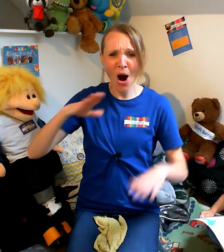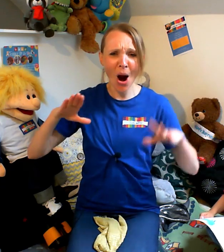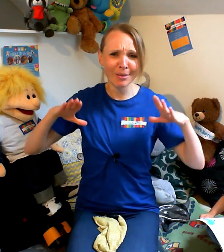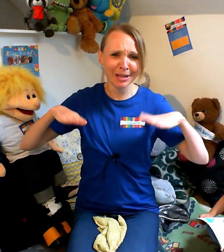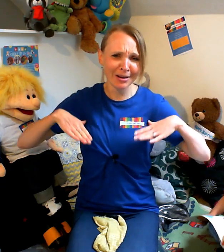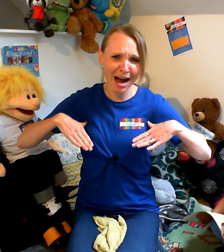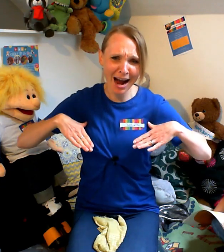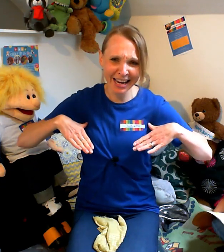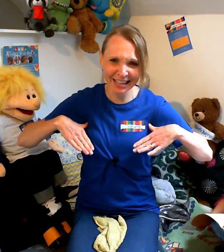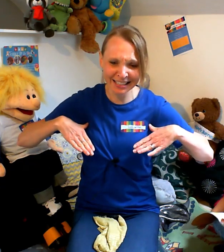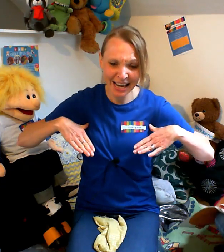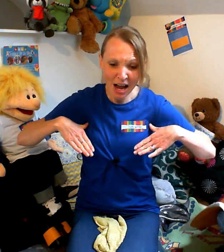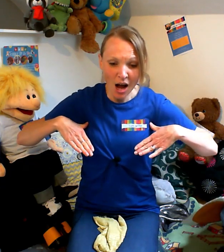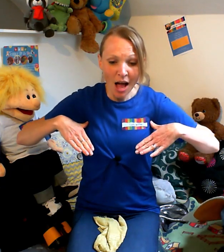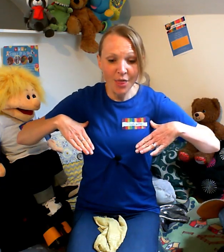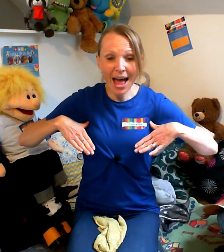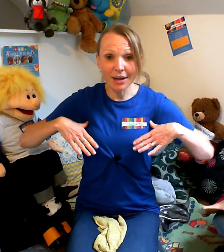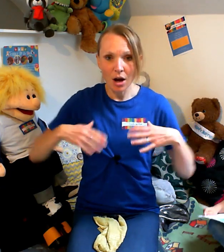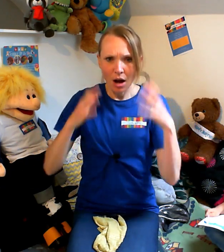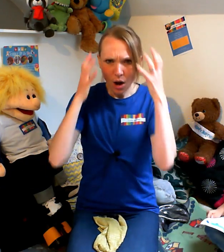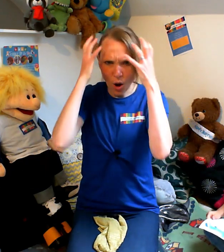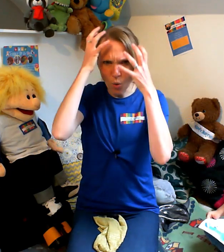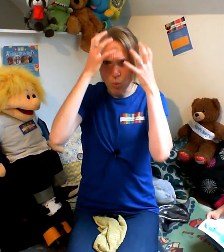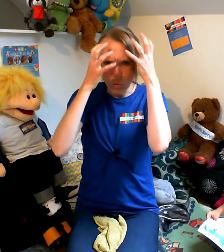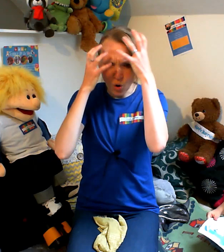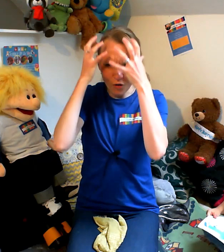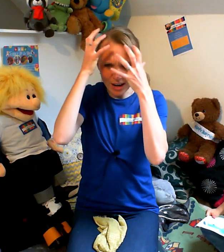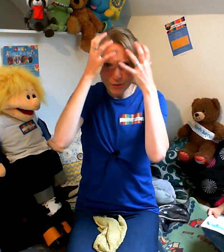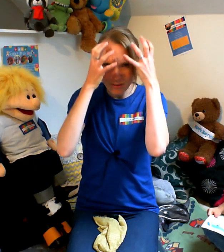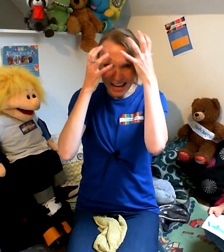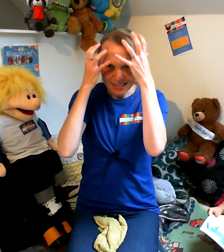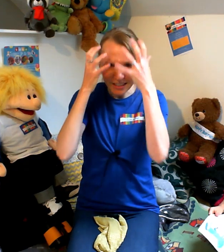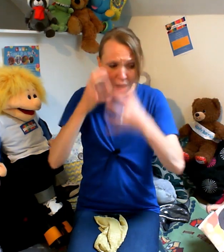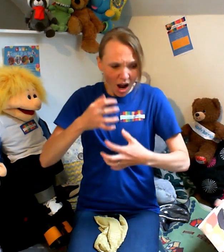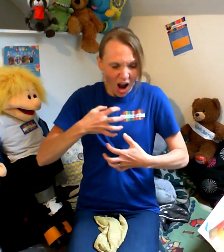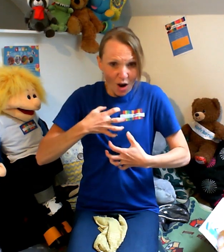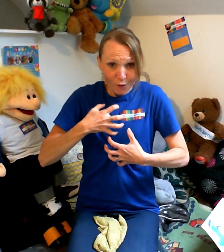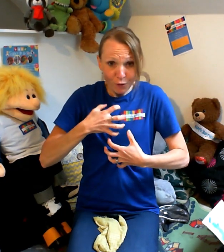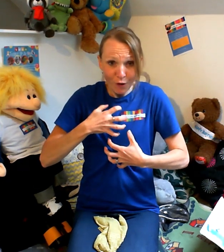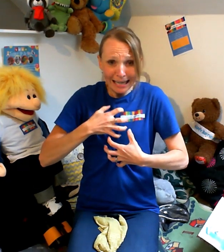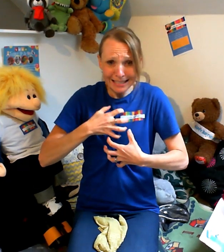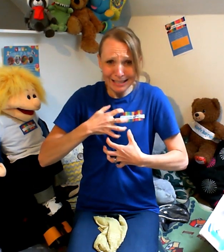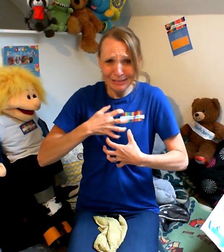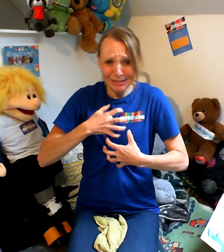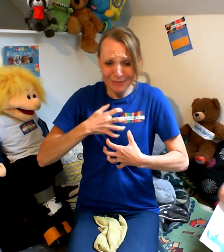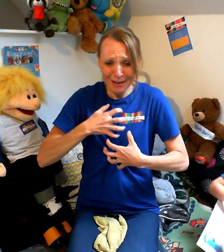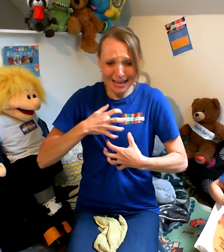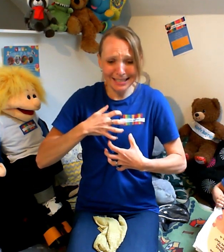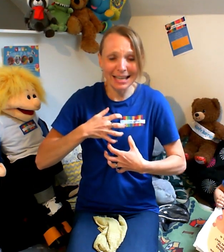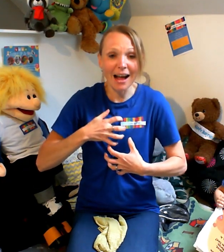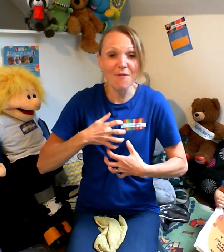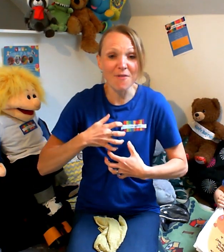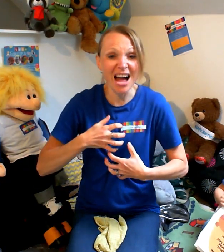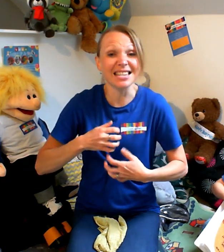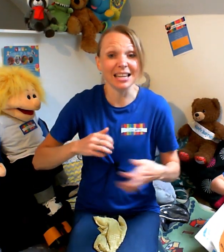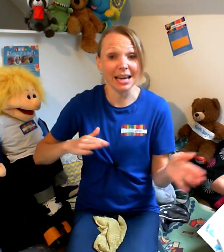I'm so tired. Then a worried face, a frightened face, and finally